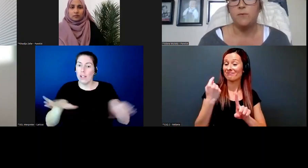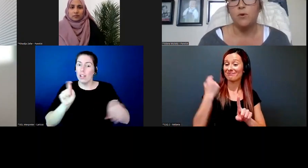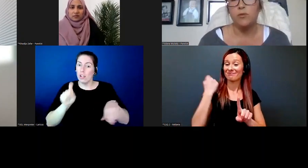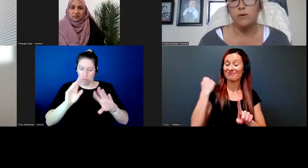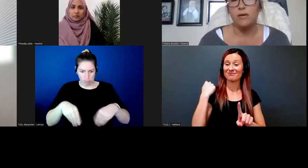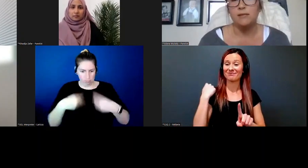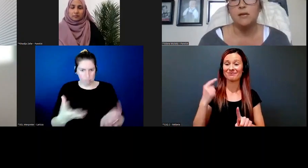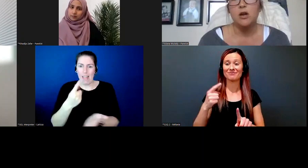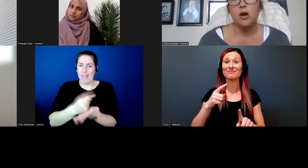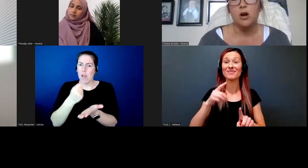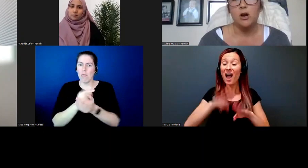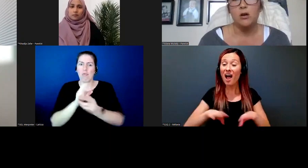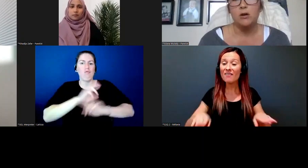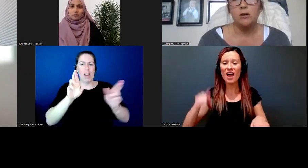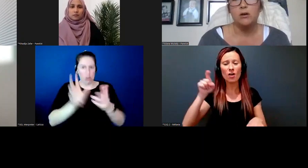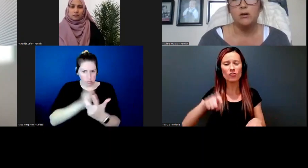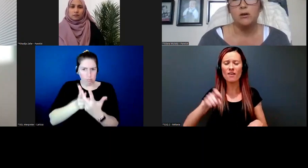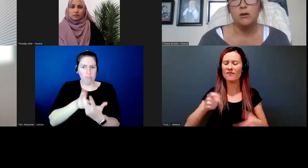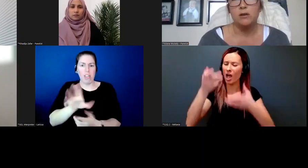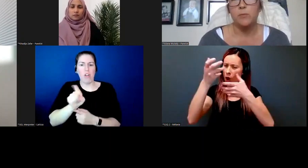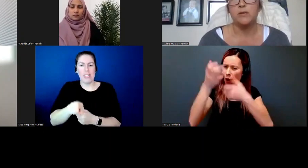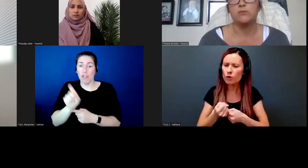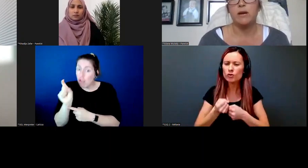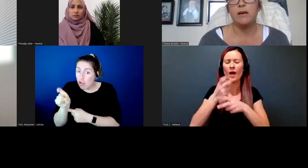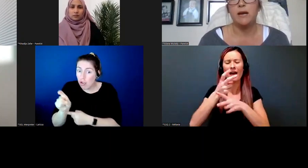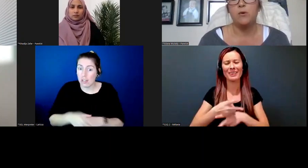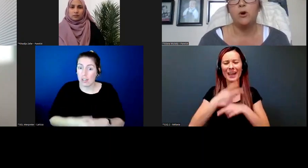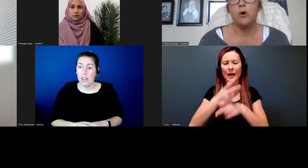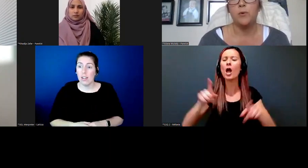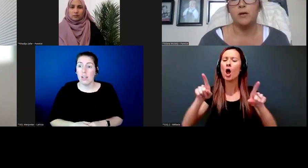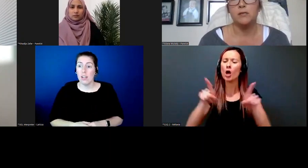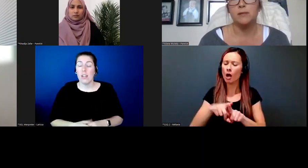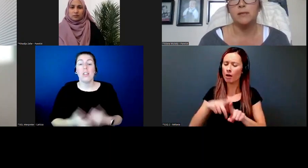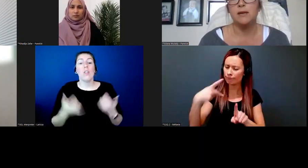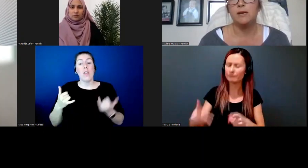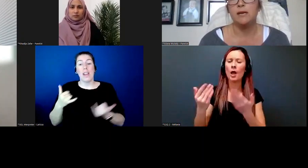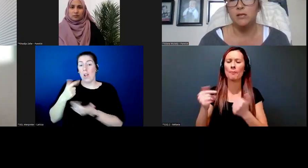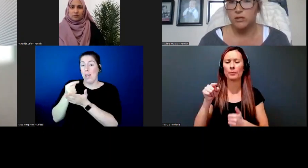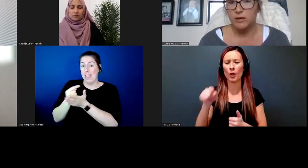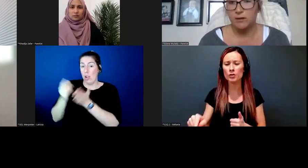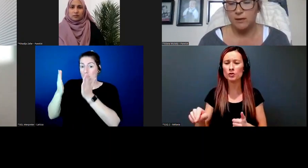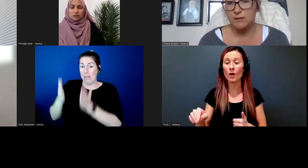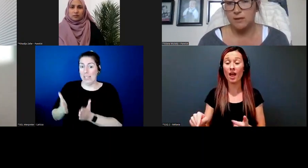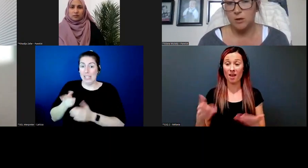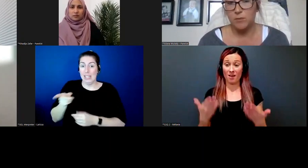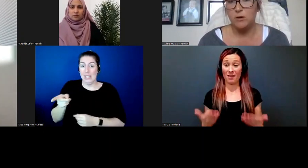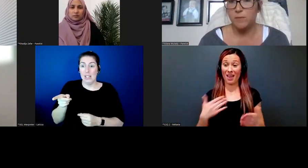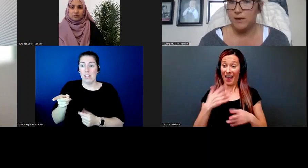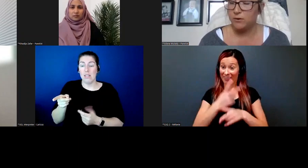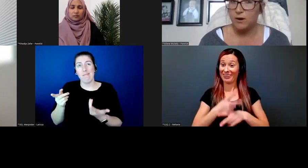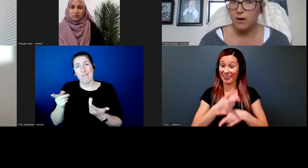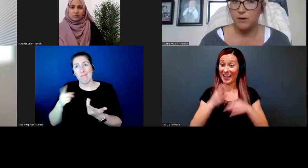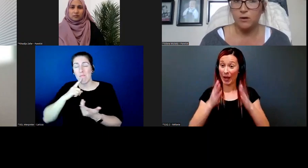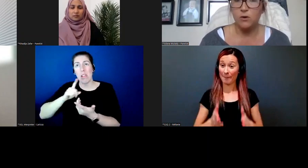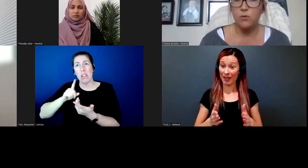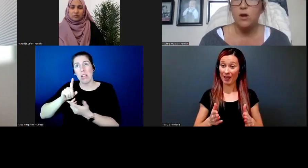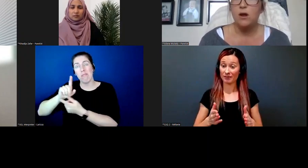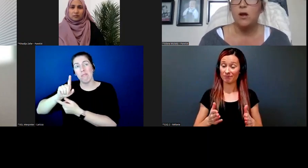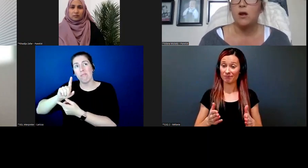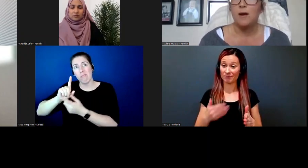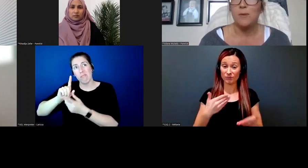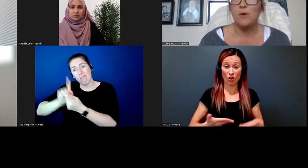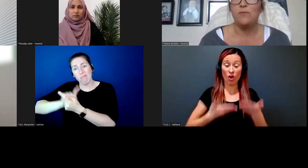therapy for their needs. Our therapists right now are approximately giving each child that needs therapy, no matter high or